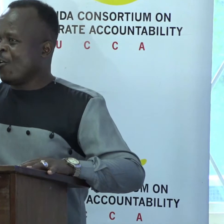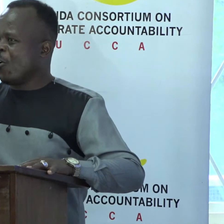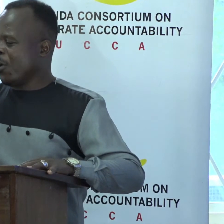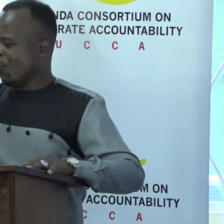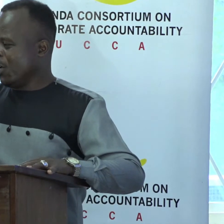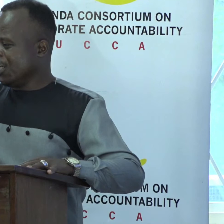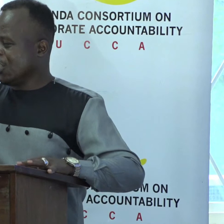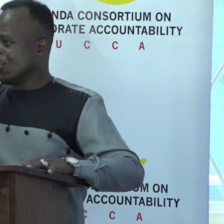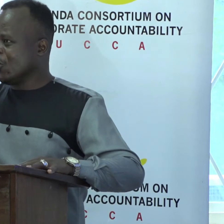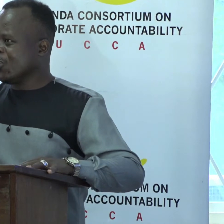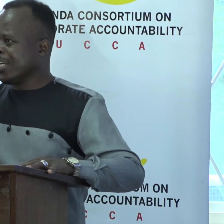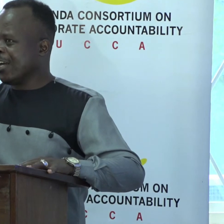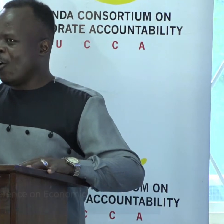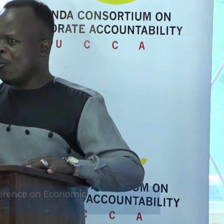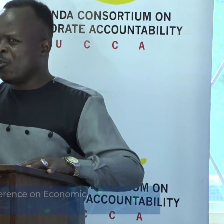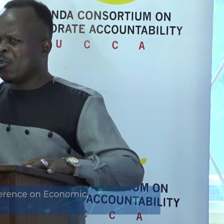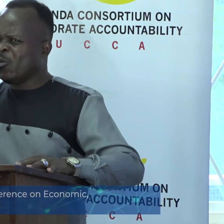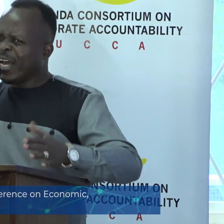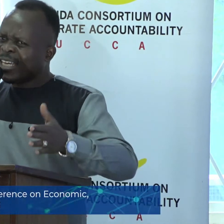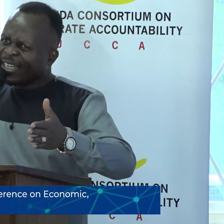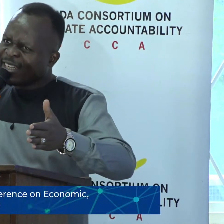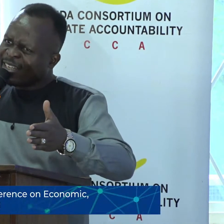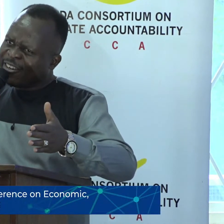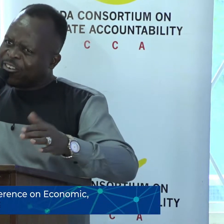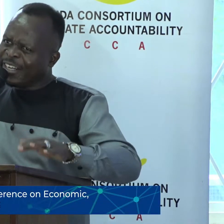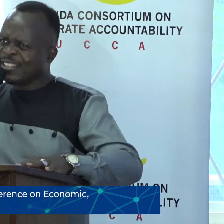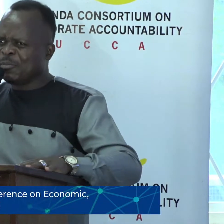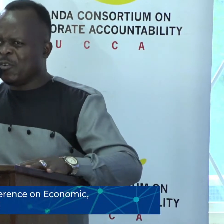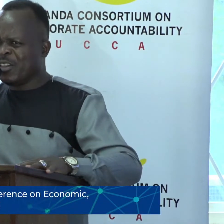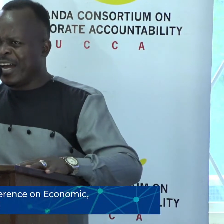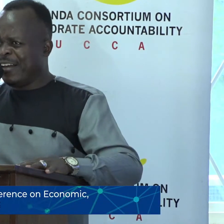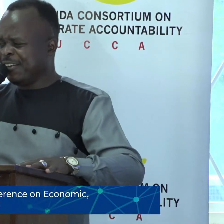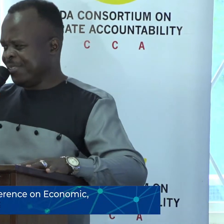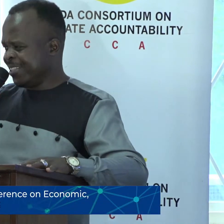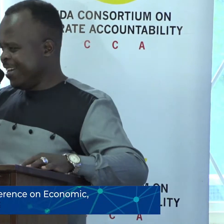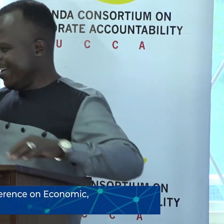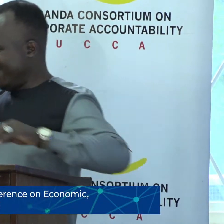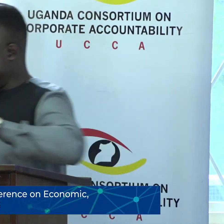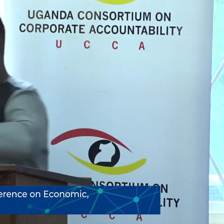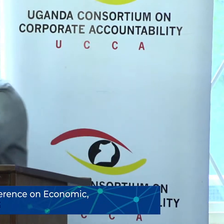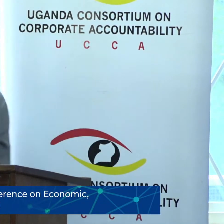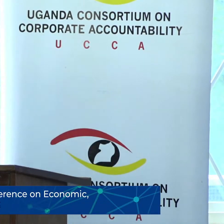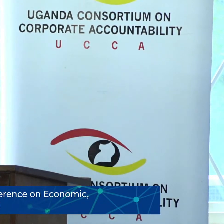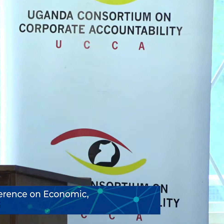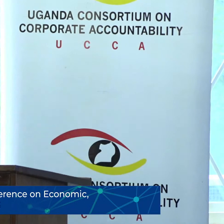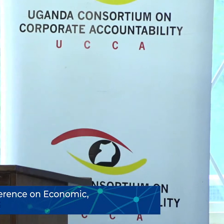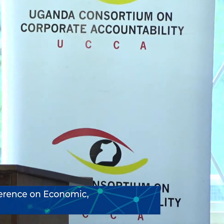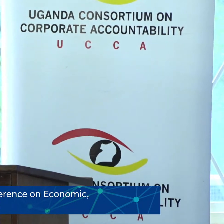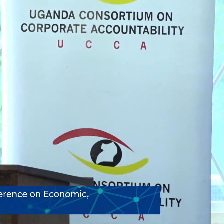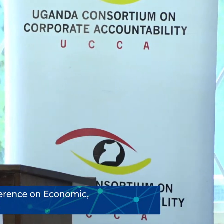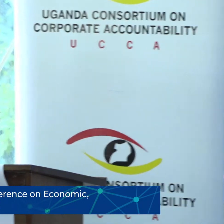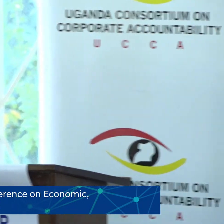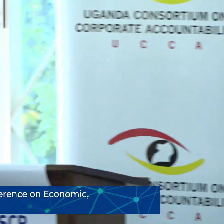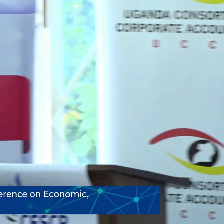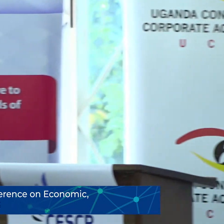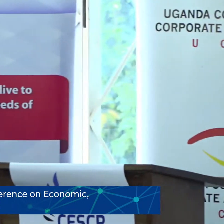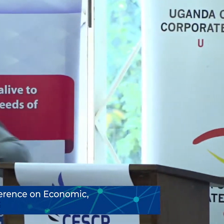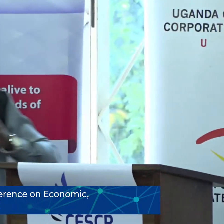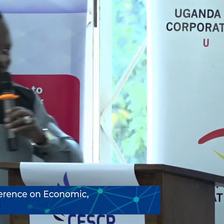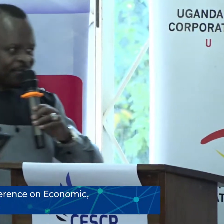awaited hour when we should kick off. Could we kindly rise up for the anthems and then we get underway?